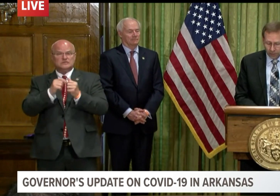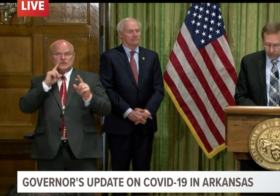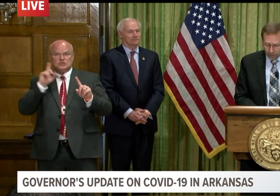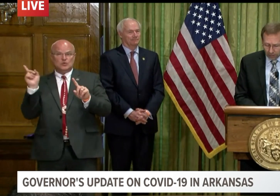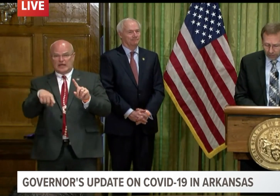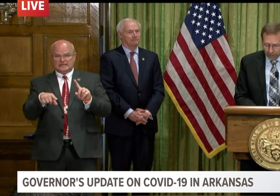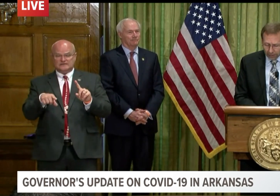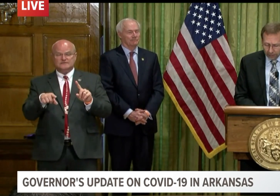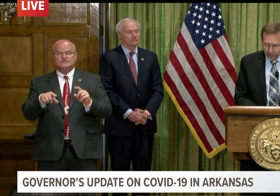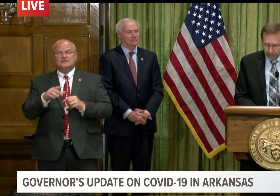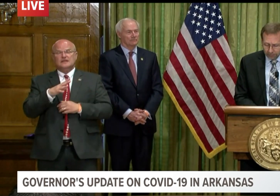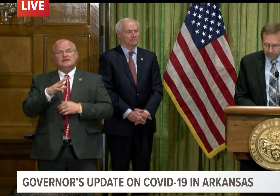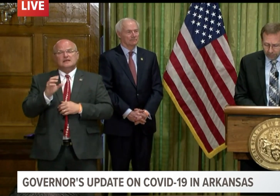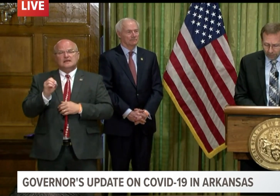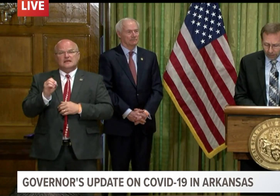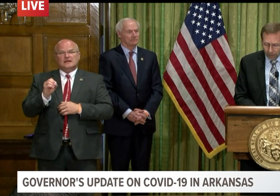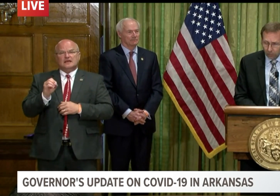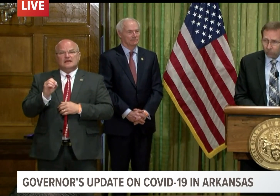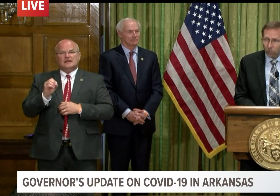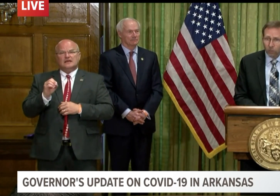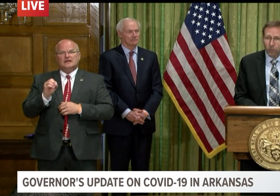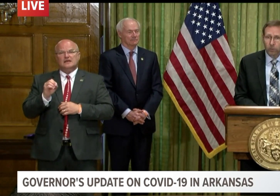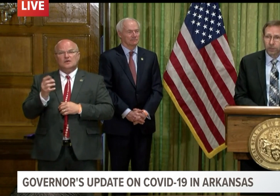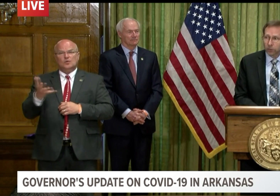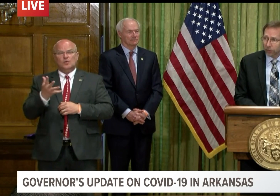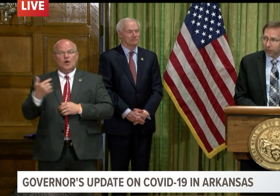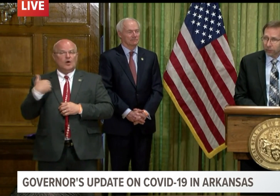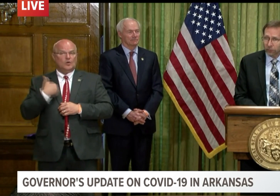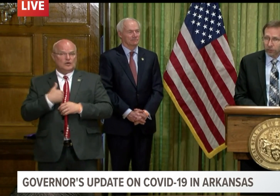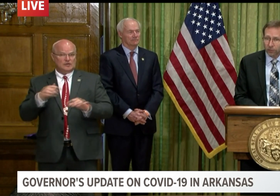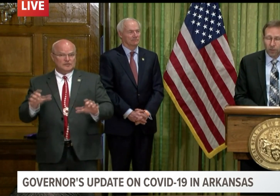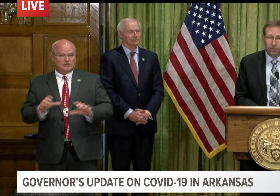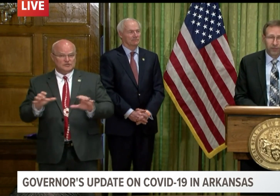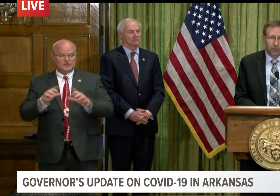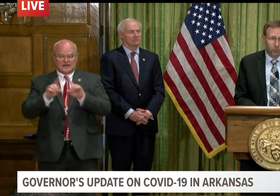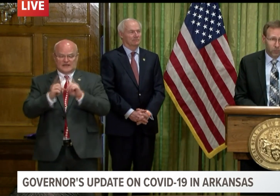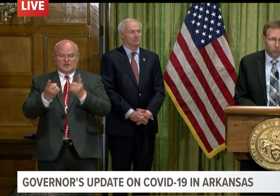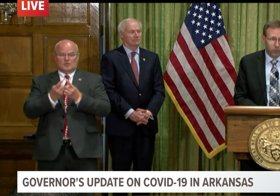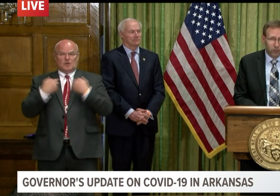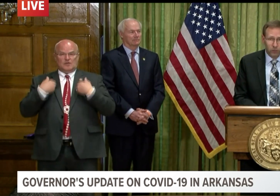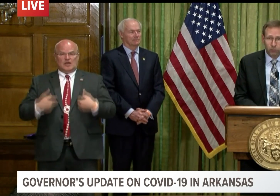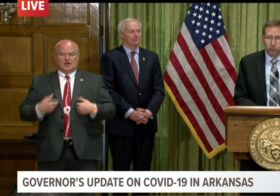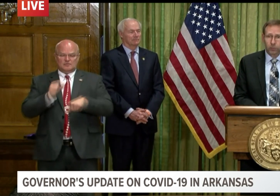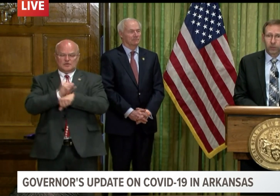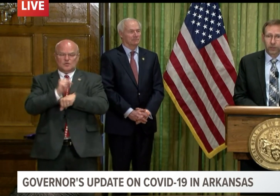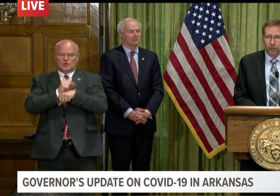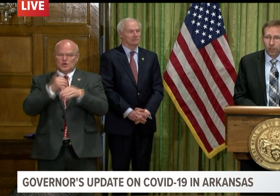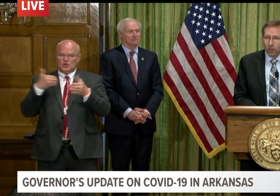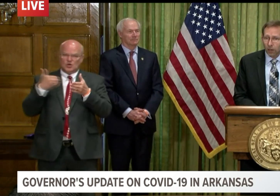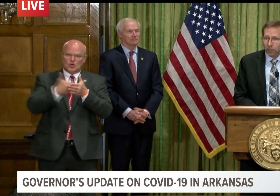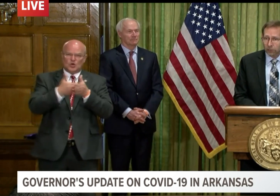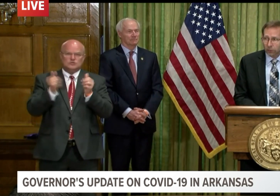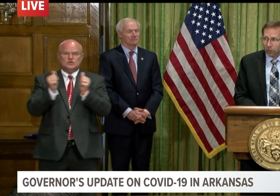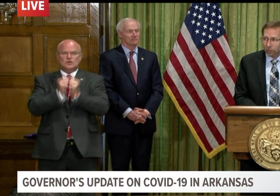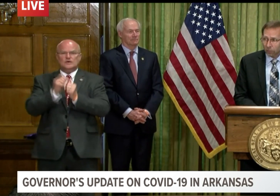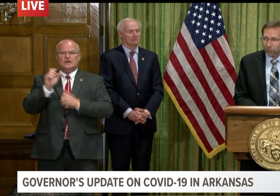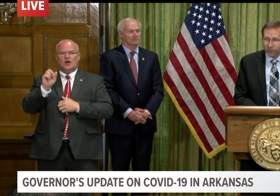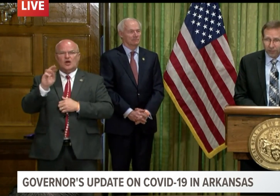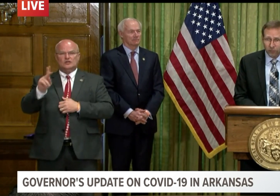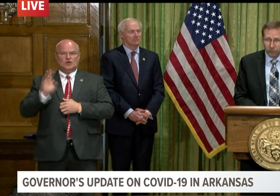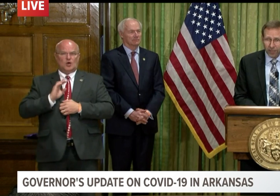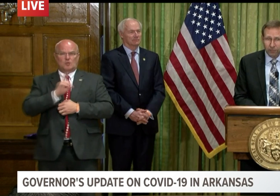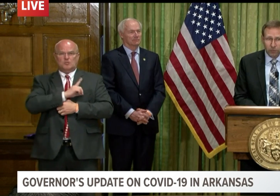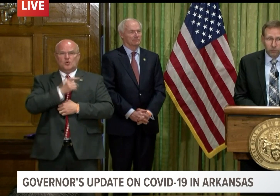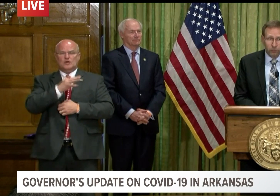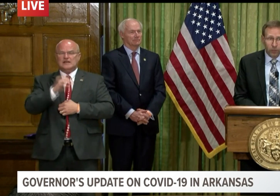directive, and what we will be doing is the Department of Health will be working closely with the Arkansas Board